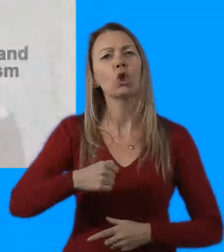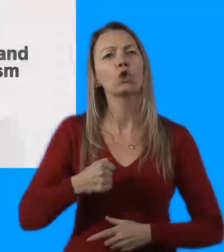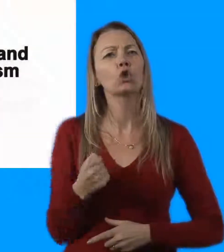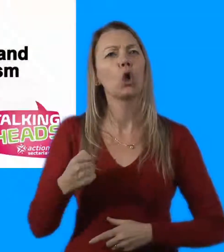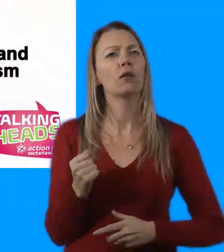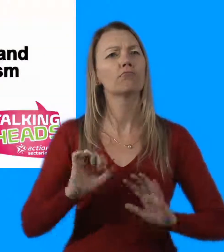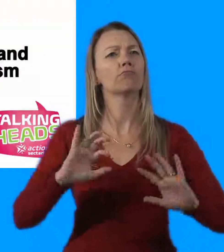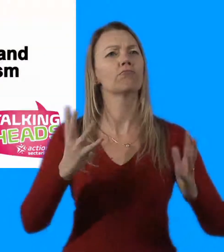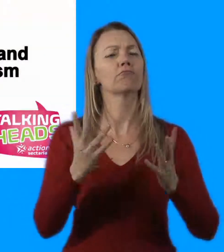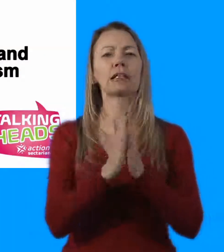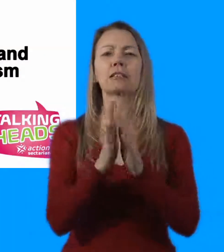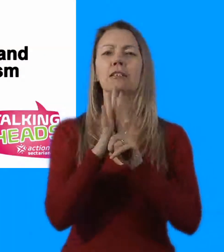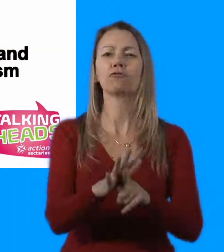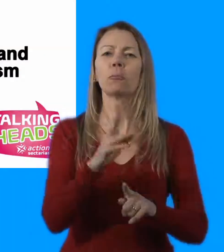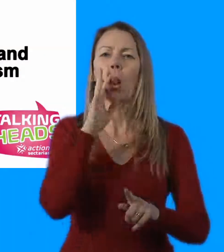that.